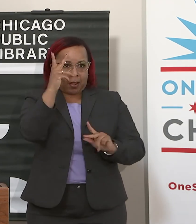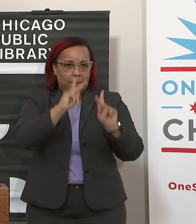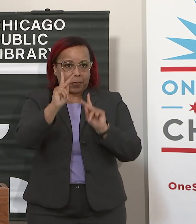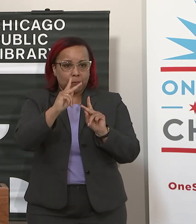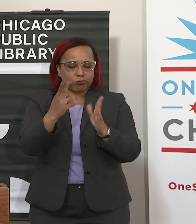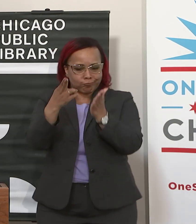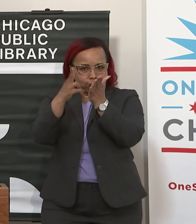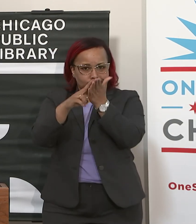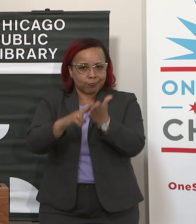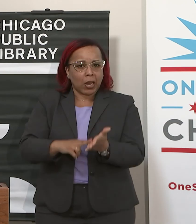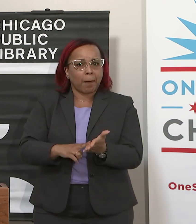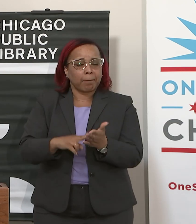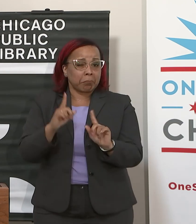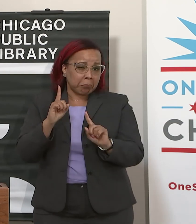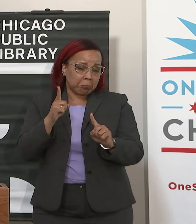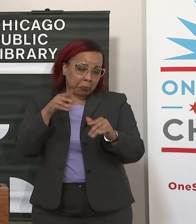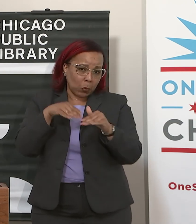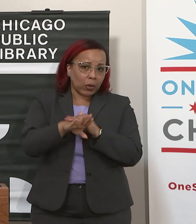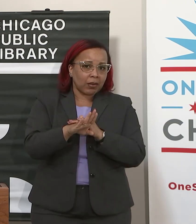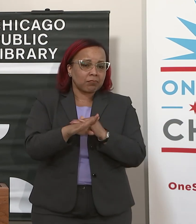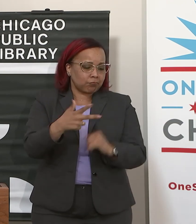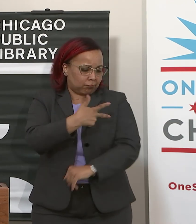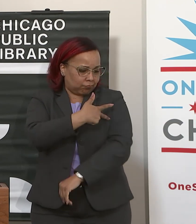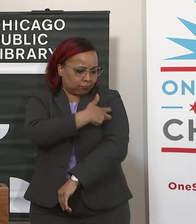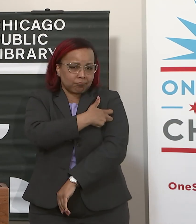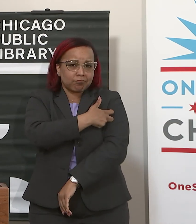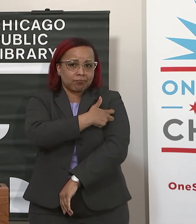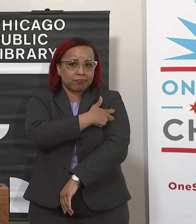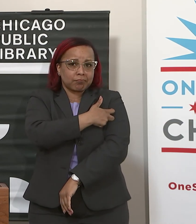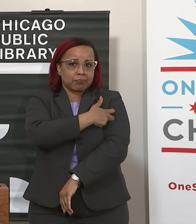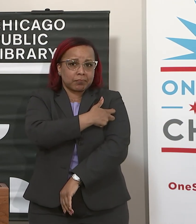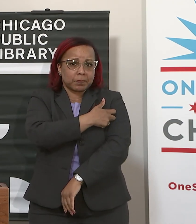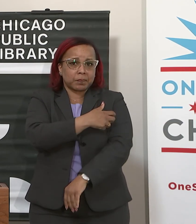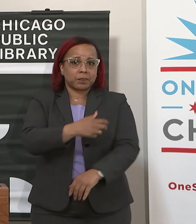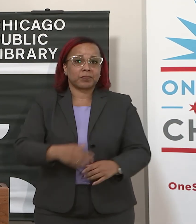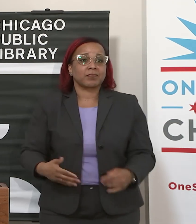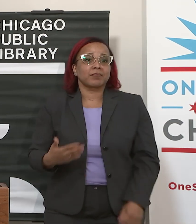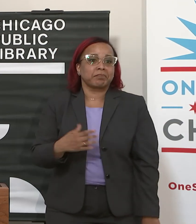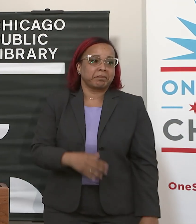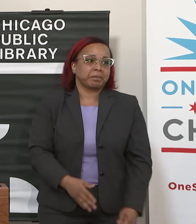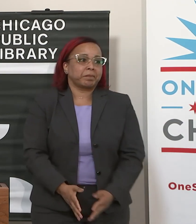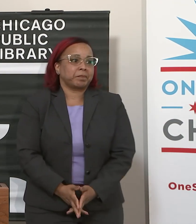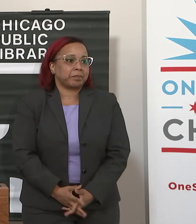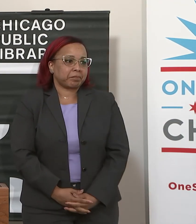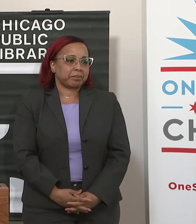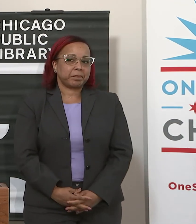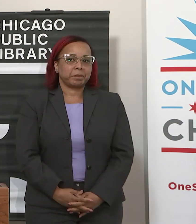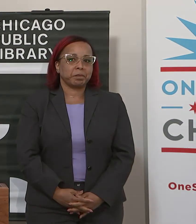signing up, going in, and getting shots in arms. Thank you.